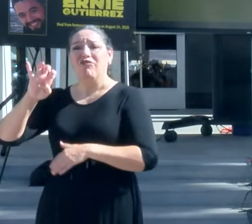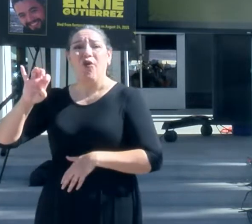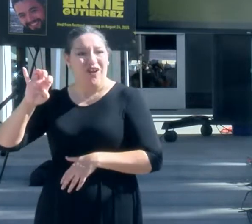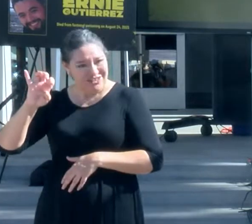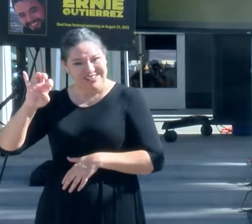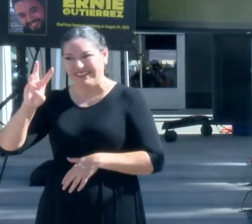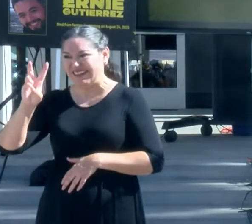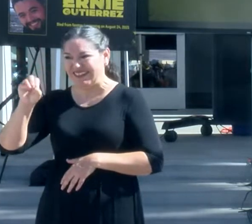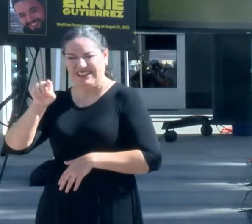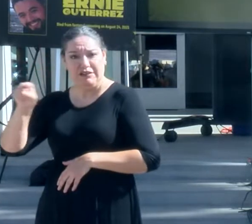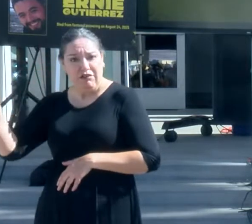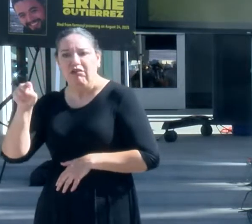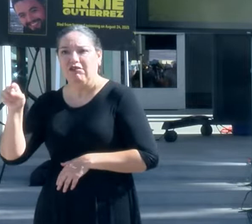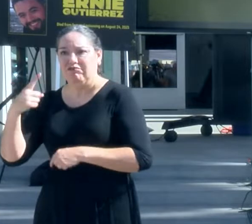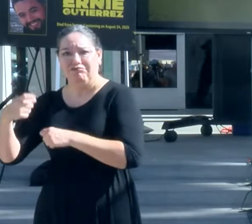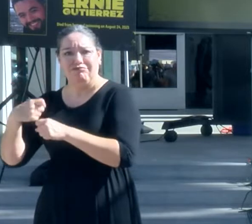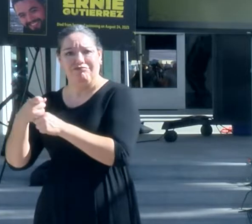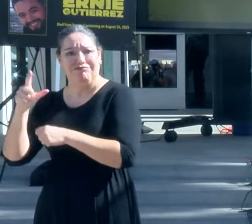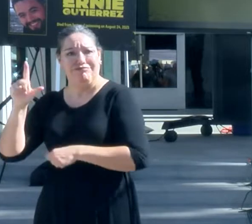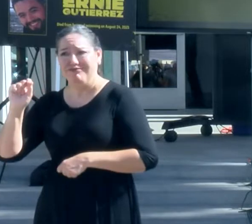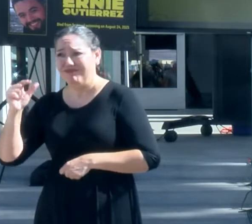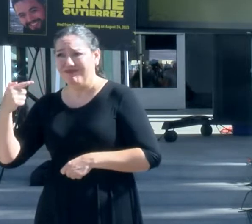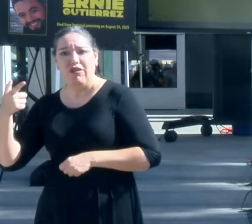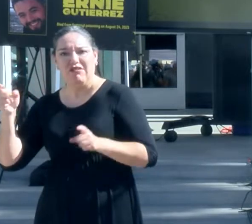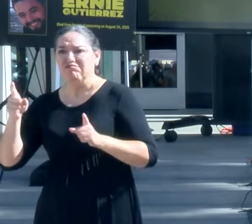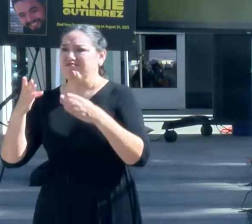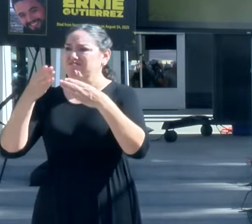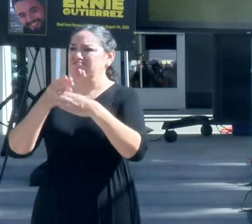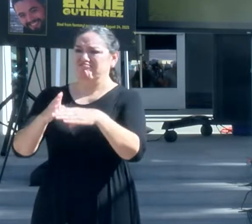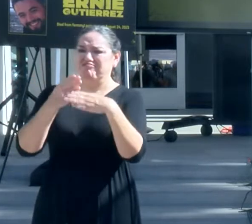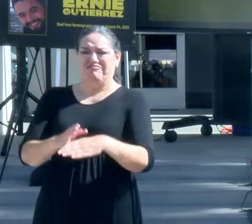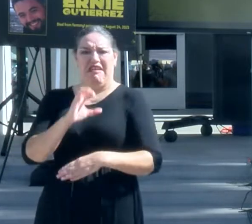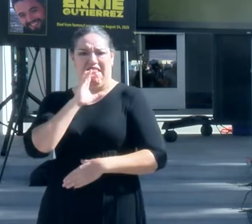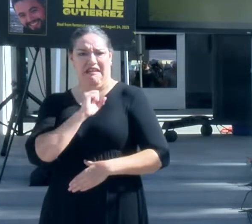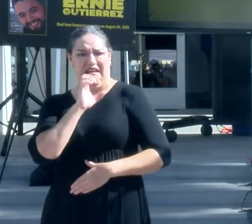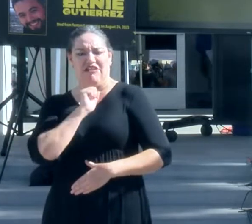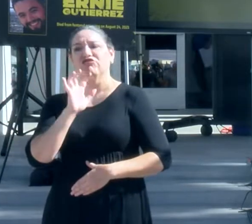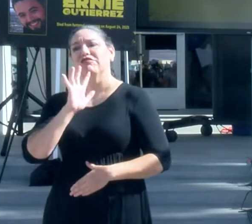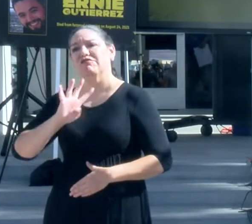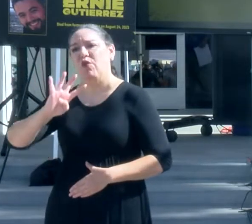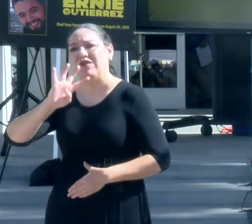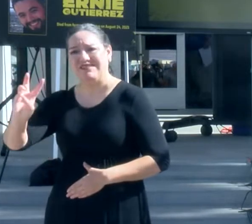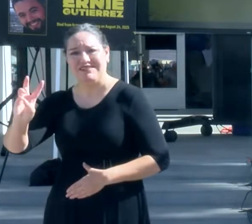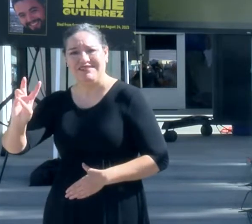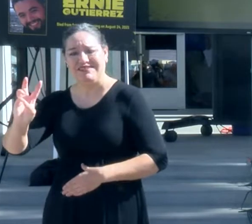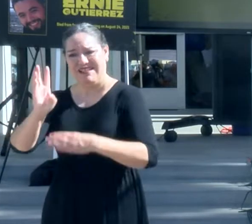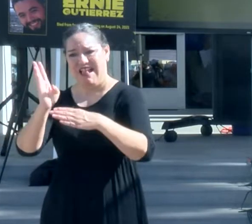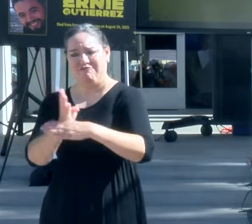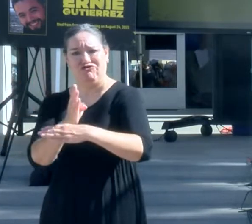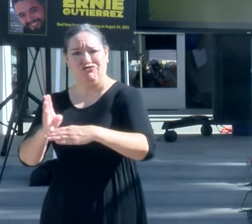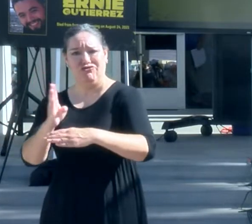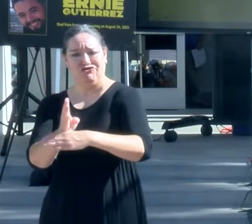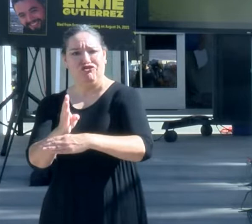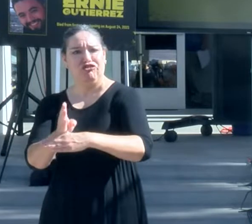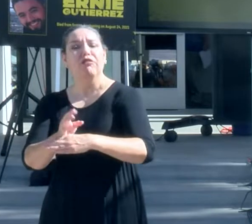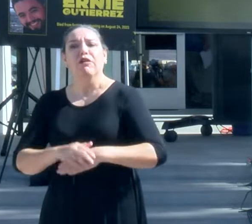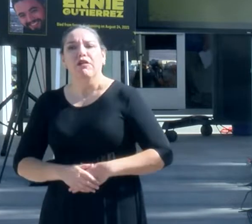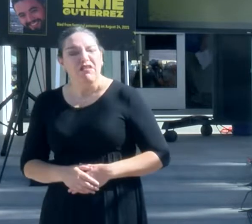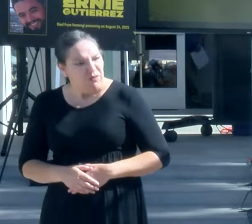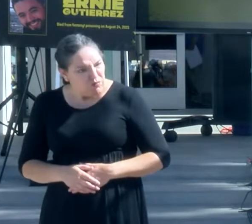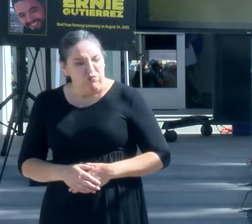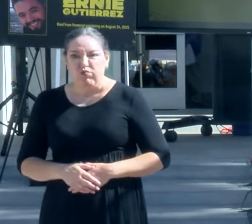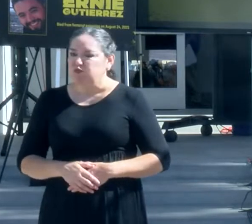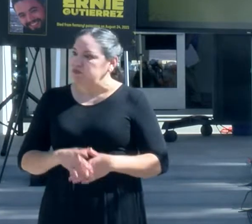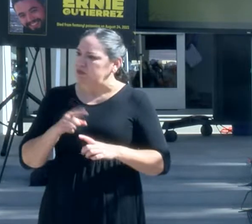2021. The average age or median age of all overdose deaths is 46 years of age. Despite these